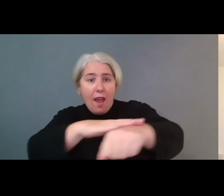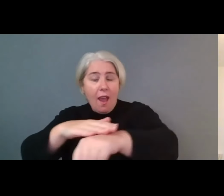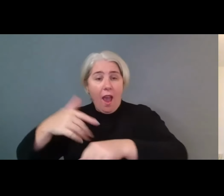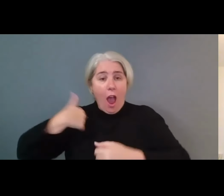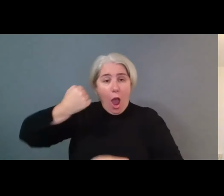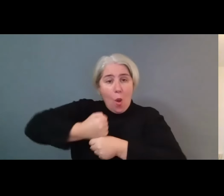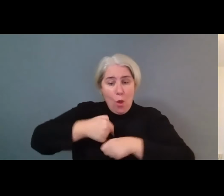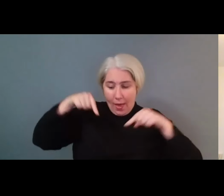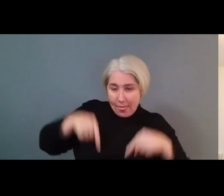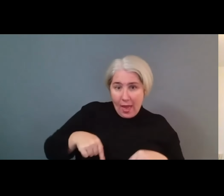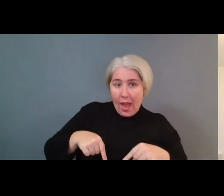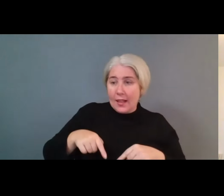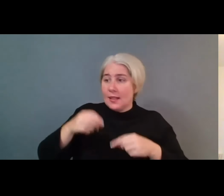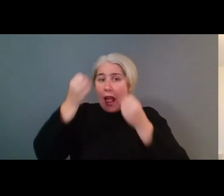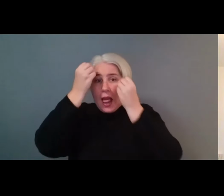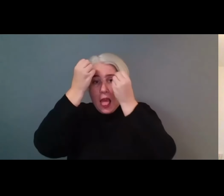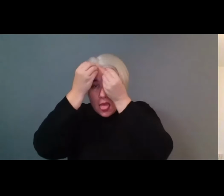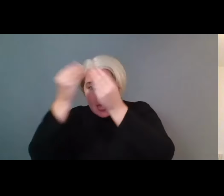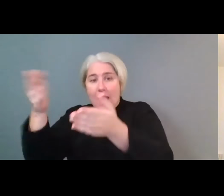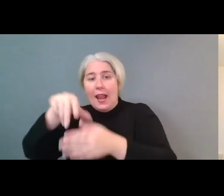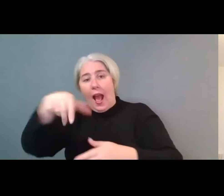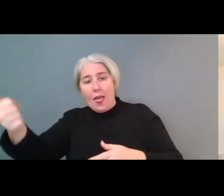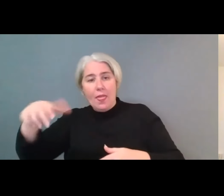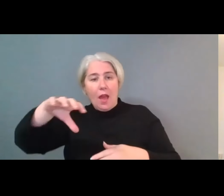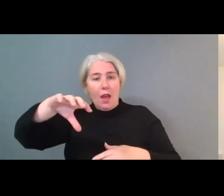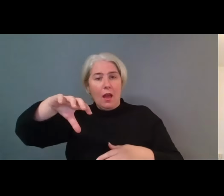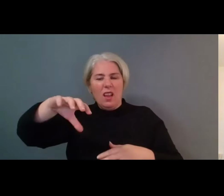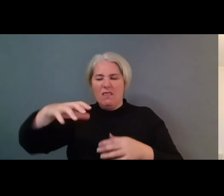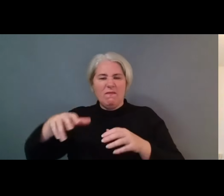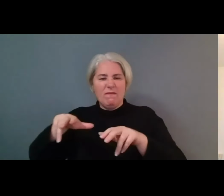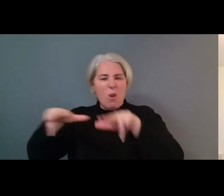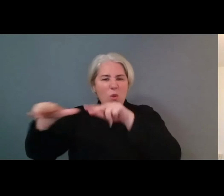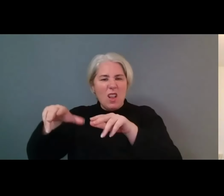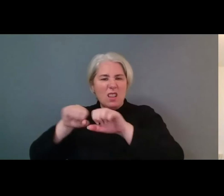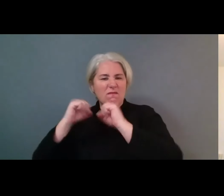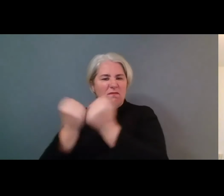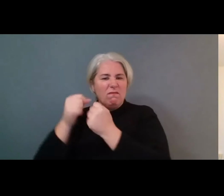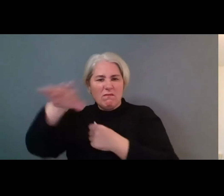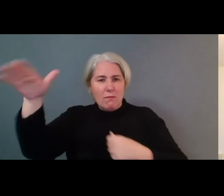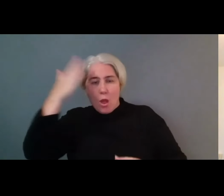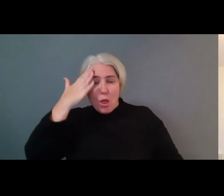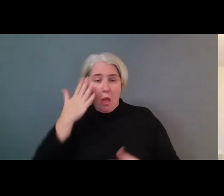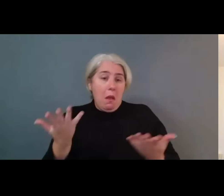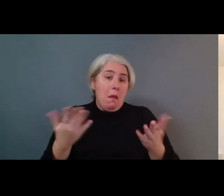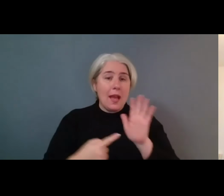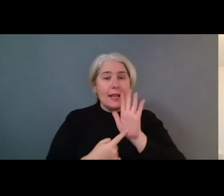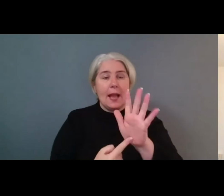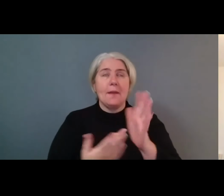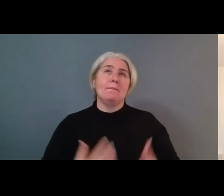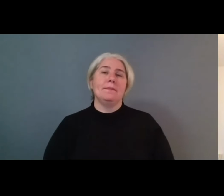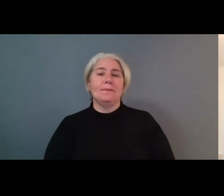work currently is, so you can maximize the opportunity. For example, if you want to